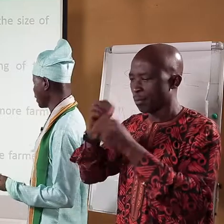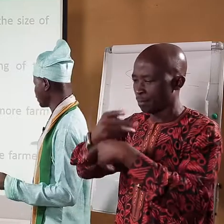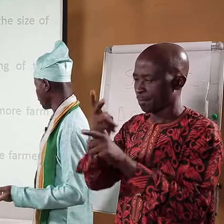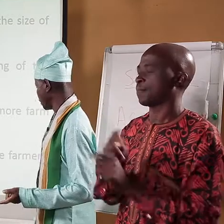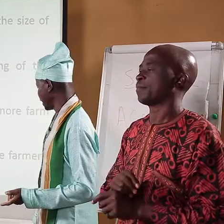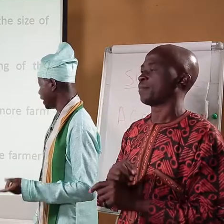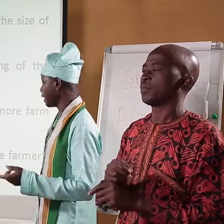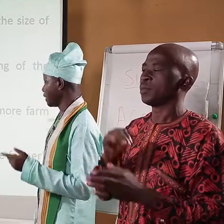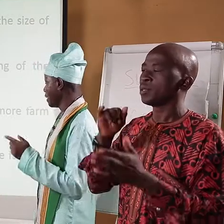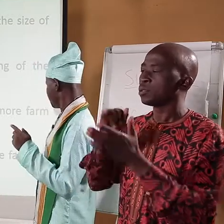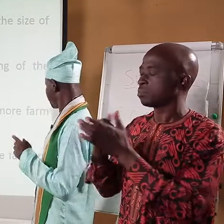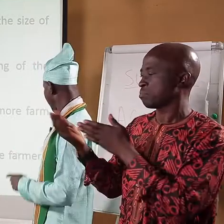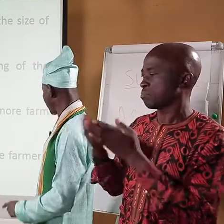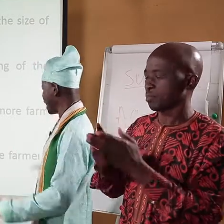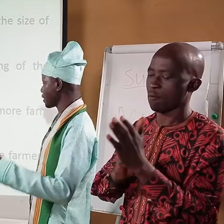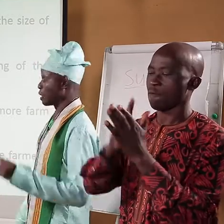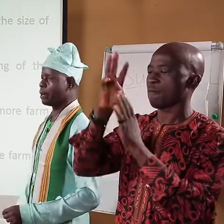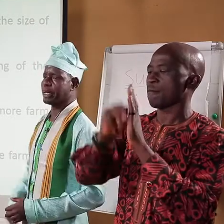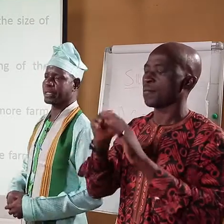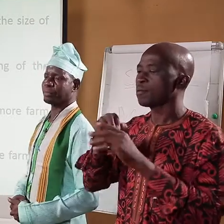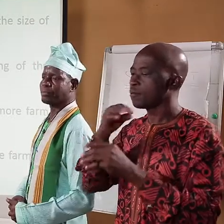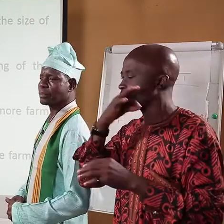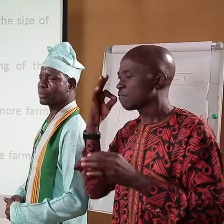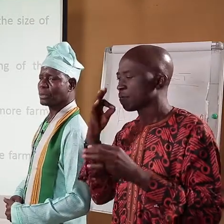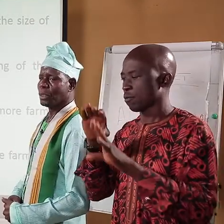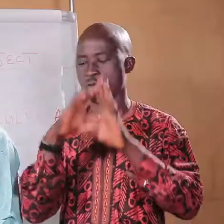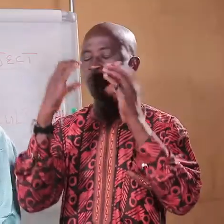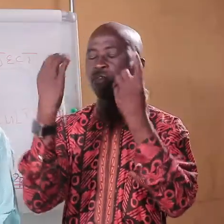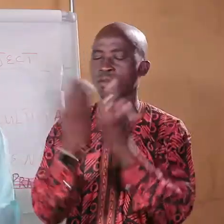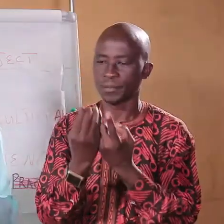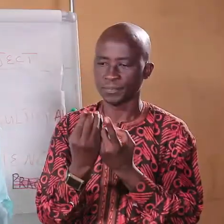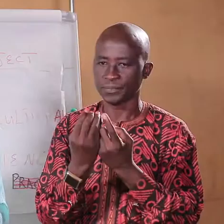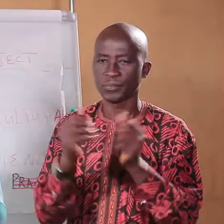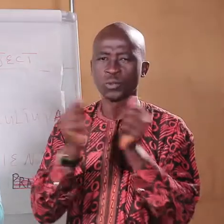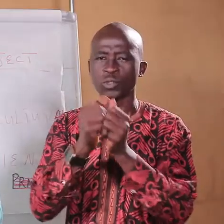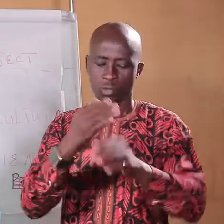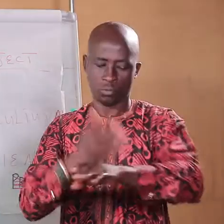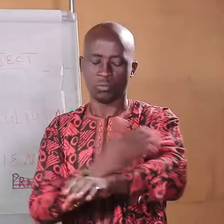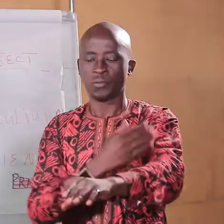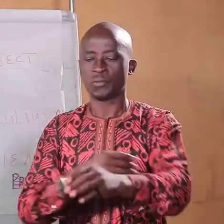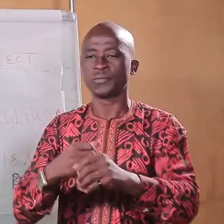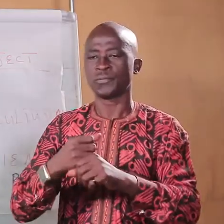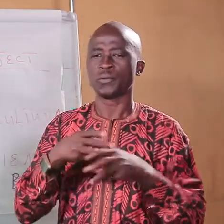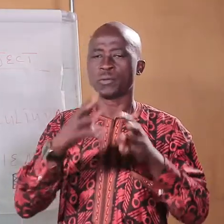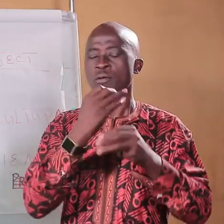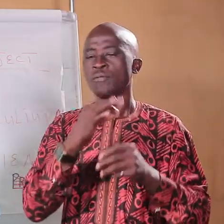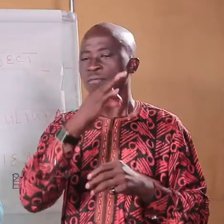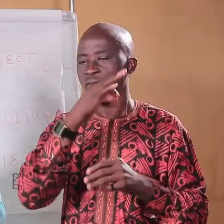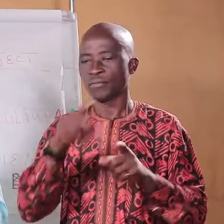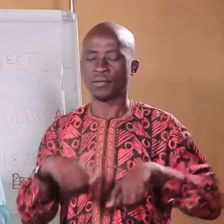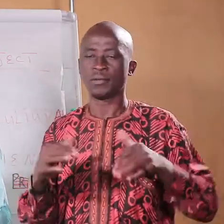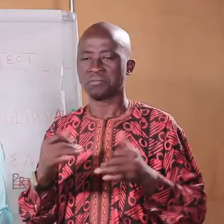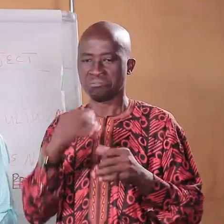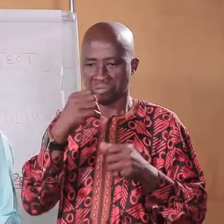brings about development in the farmers' community. With the improved standard of living, the farmer will